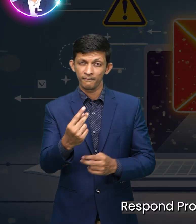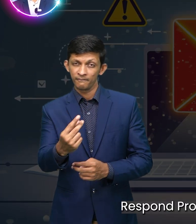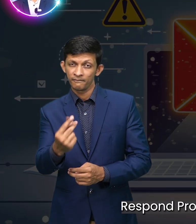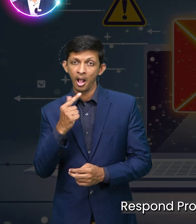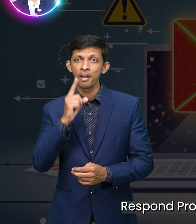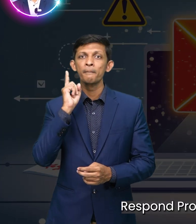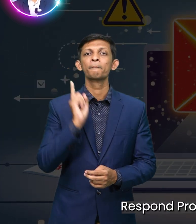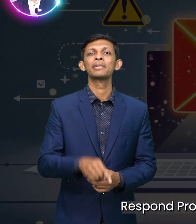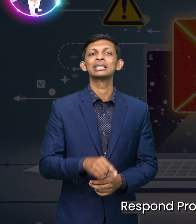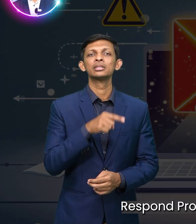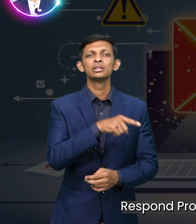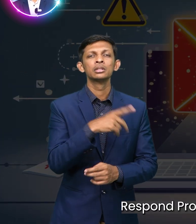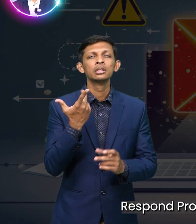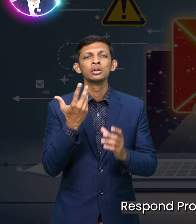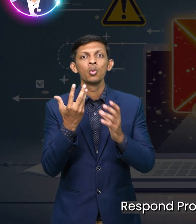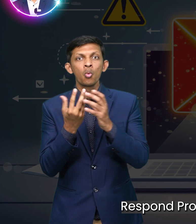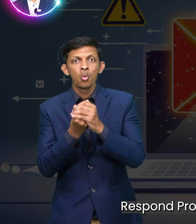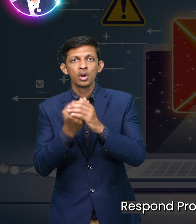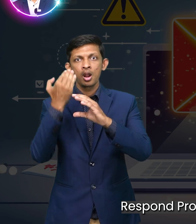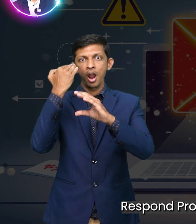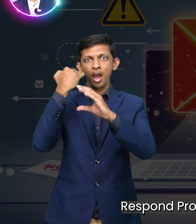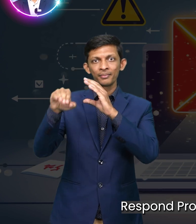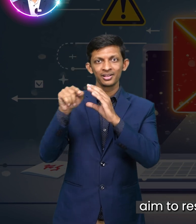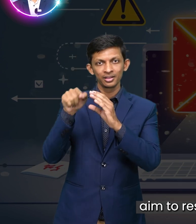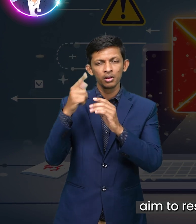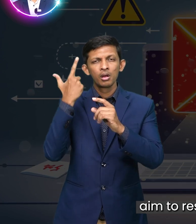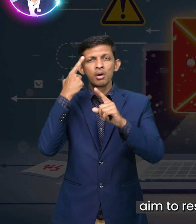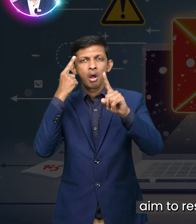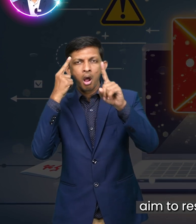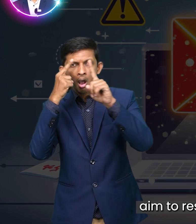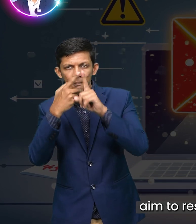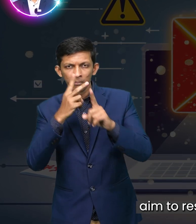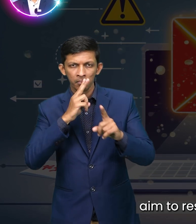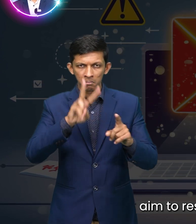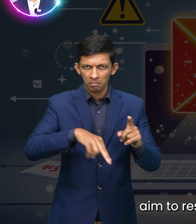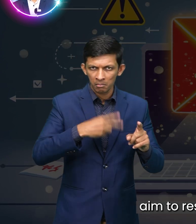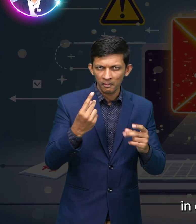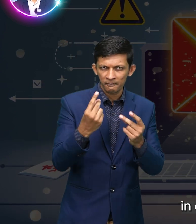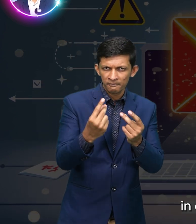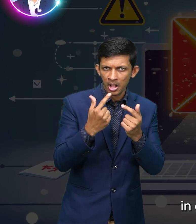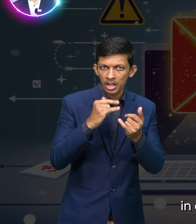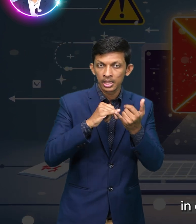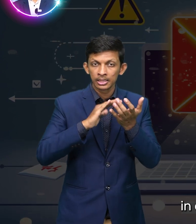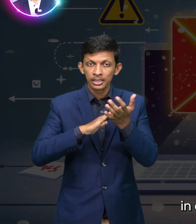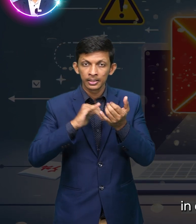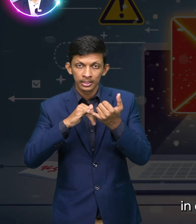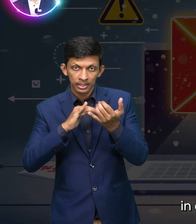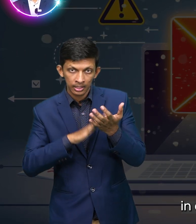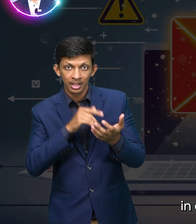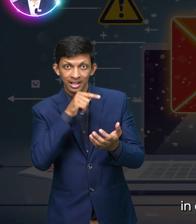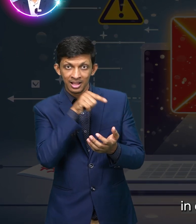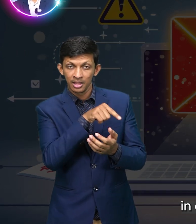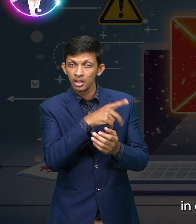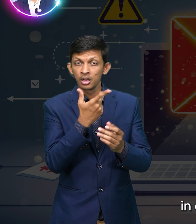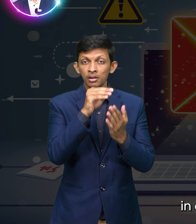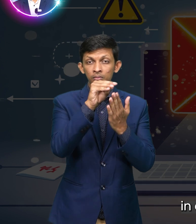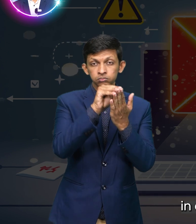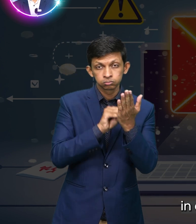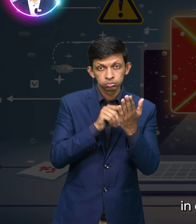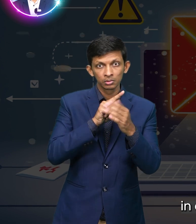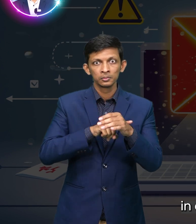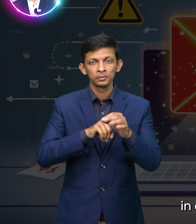Respond promptly, just like with emails. Aim to respond SMS messages in a timely manner.